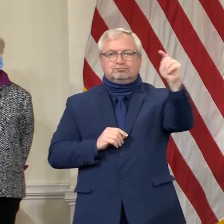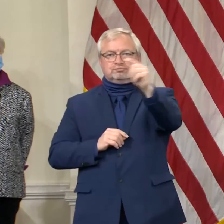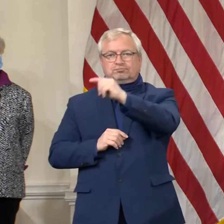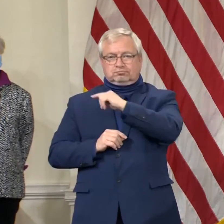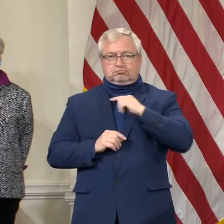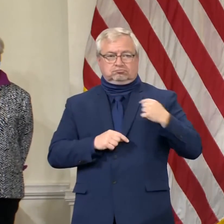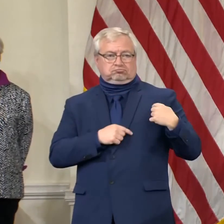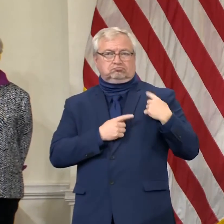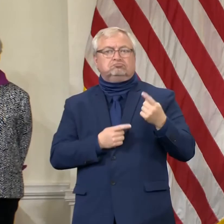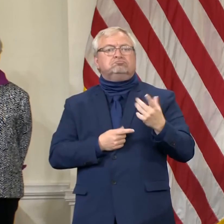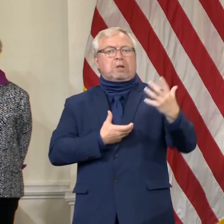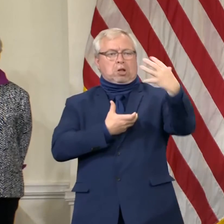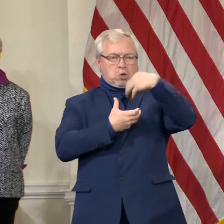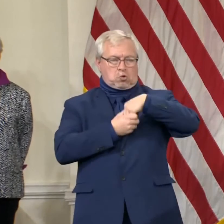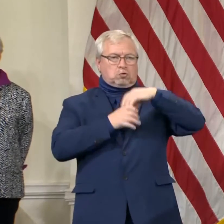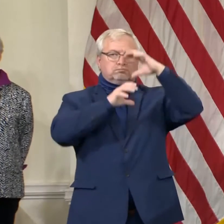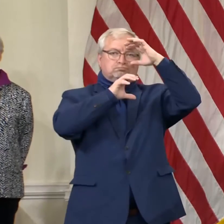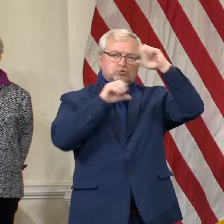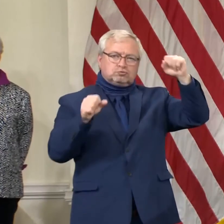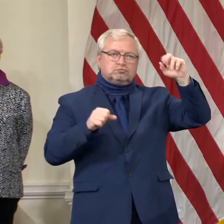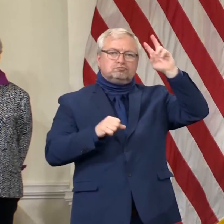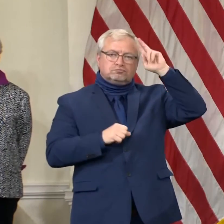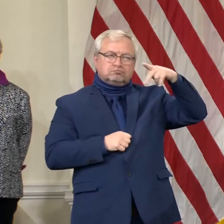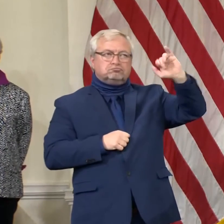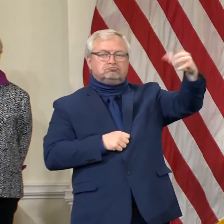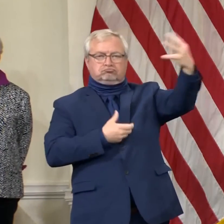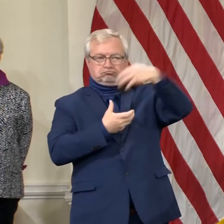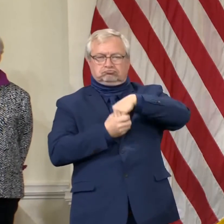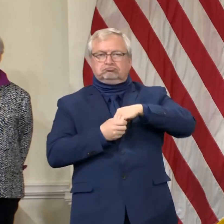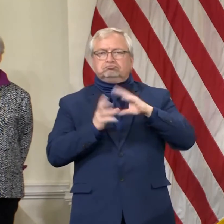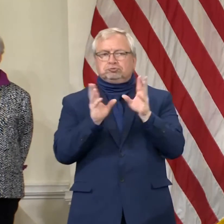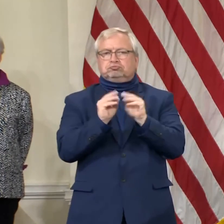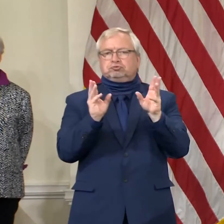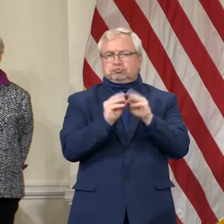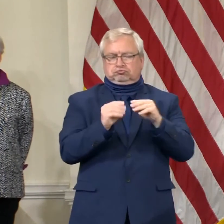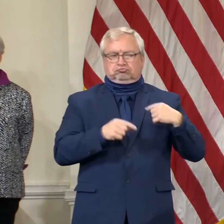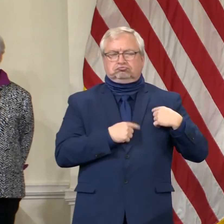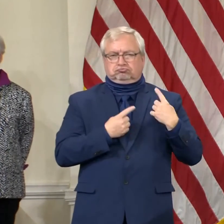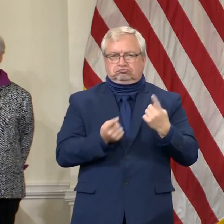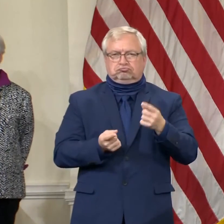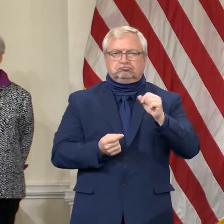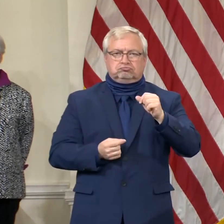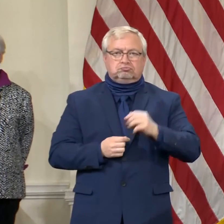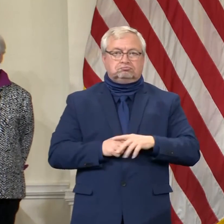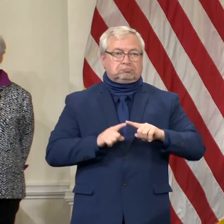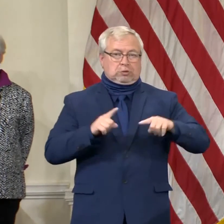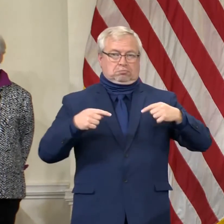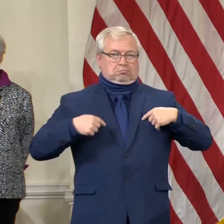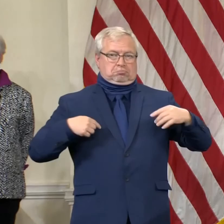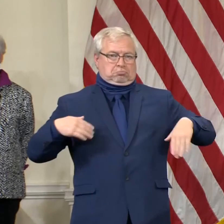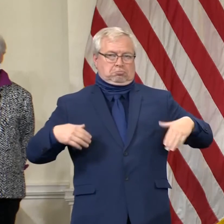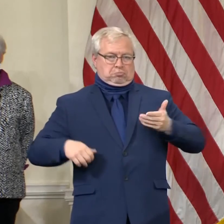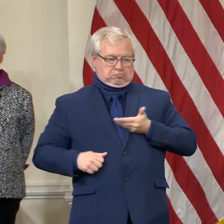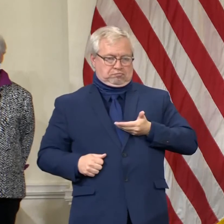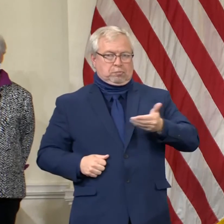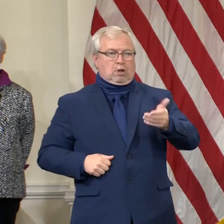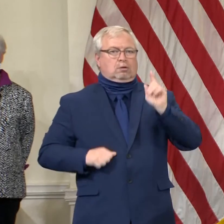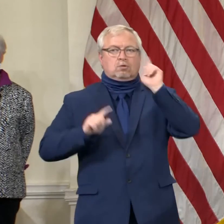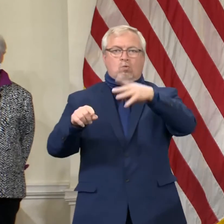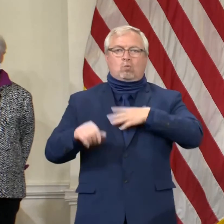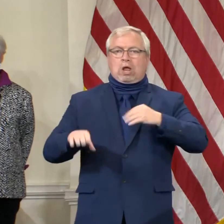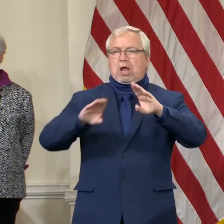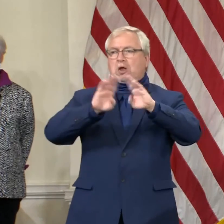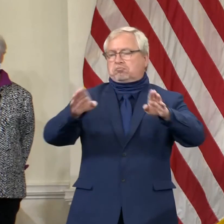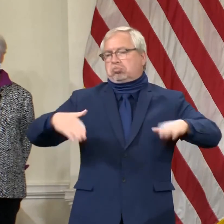all 55 governors of the states and territories. And I haven't been yet. I haven't taken the time to go down into the Oval